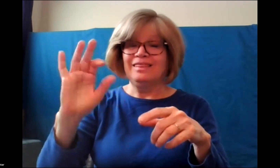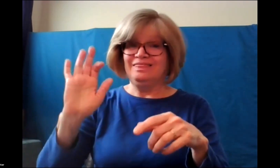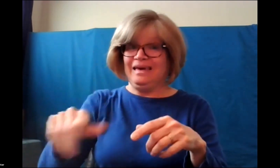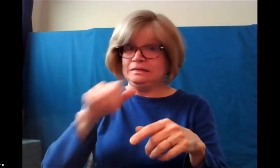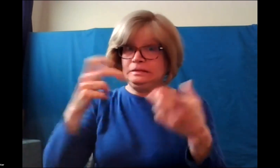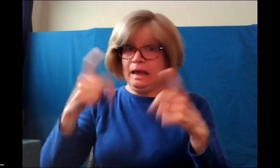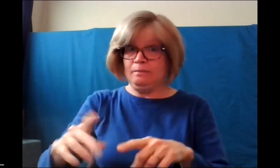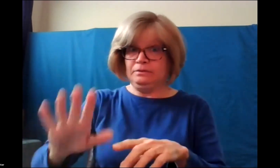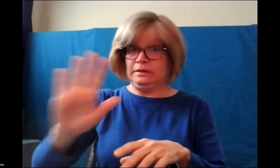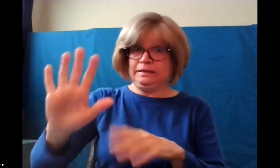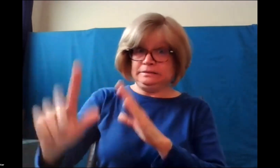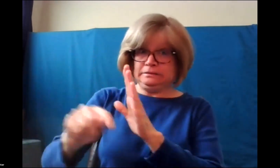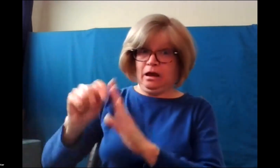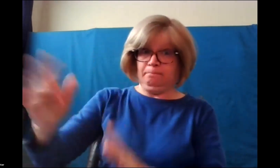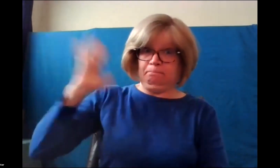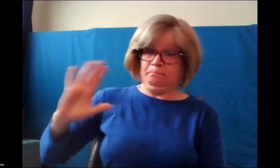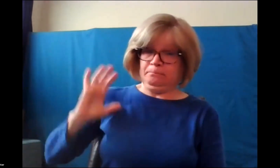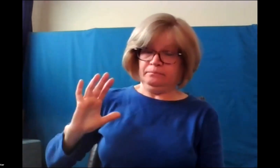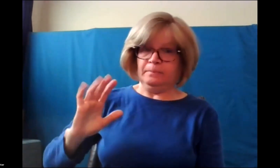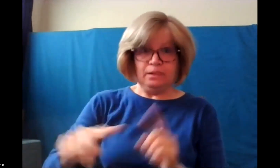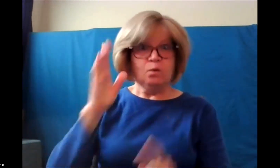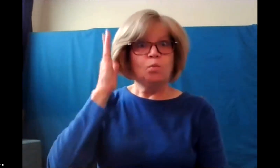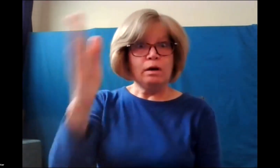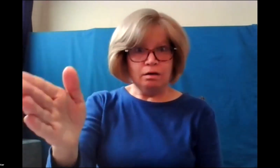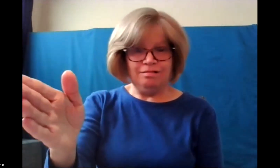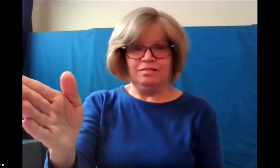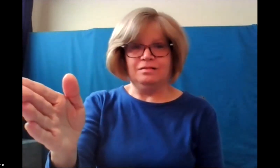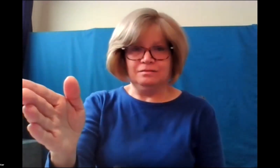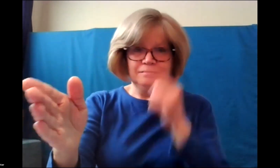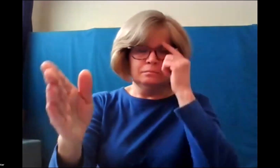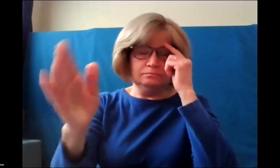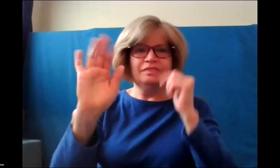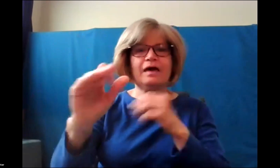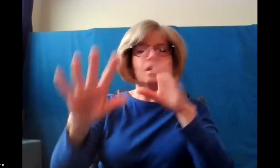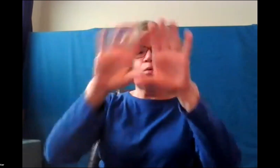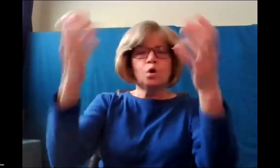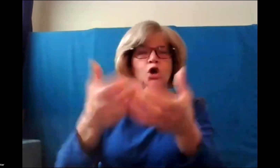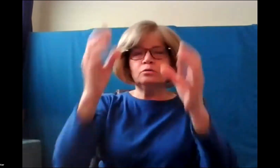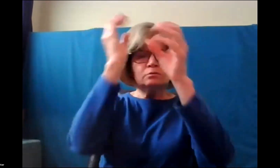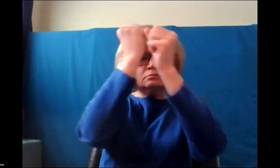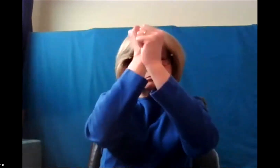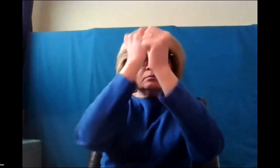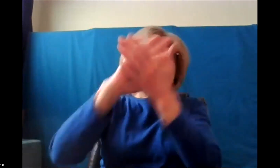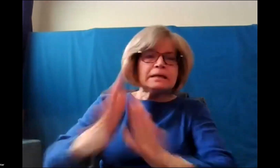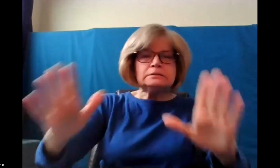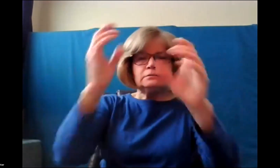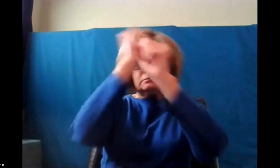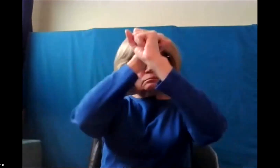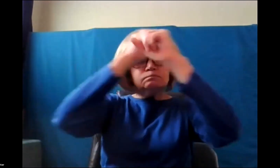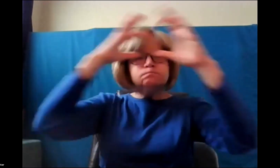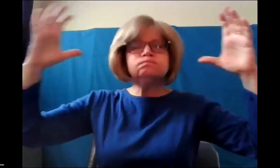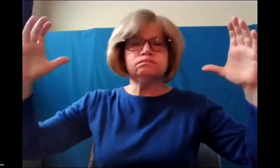writes about it, but it will be. And we can imagine such a world. But for it to become